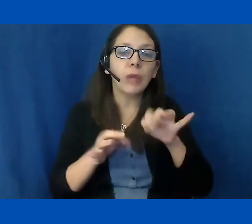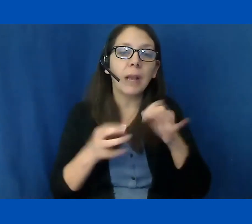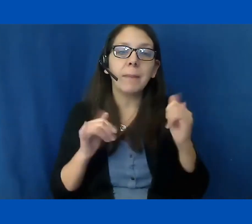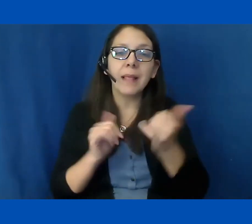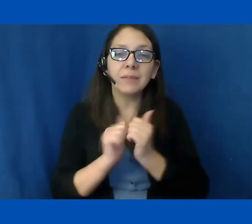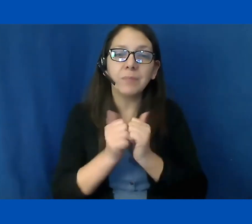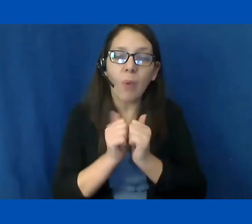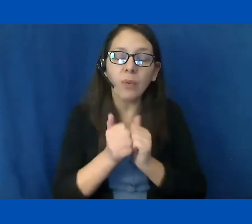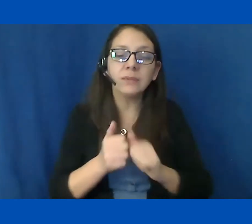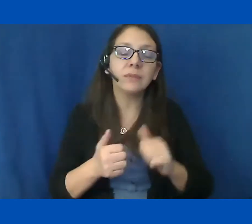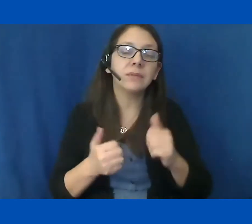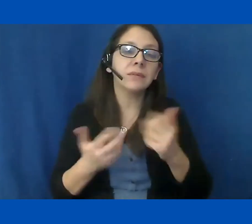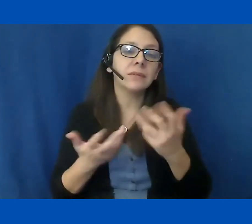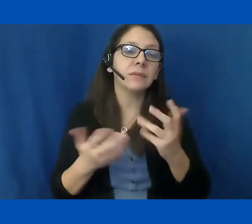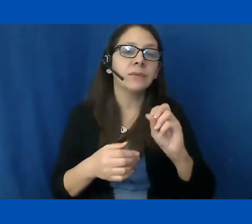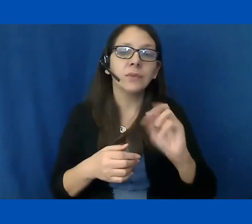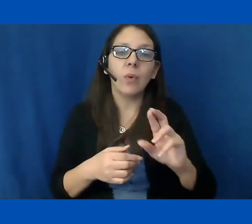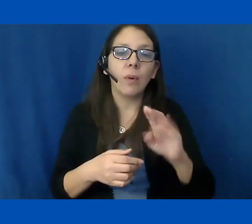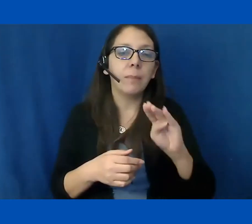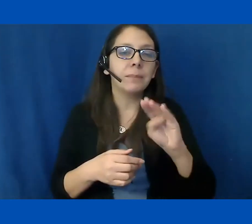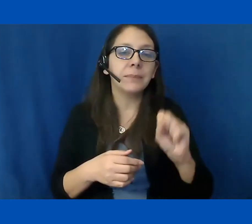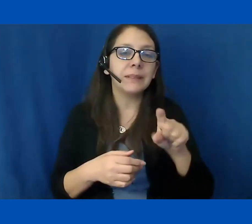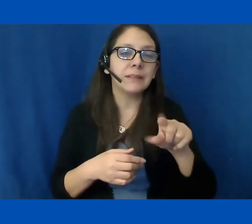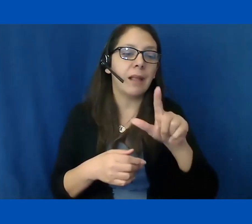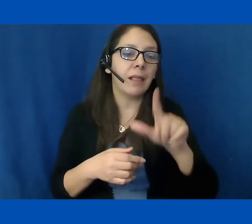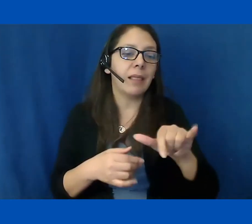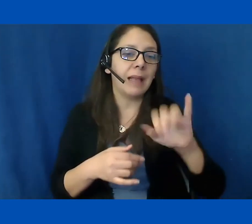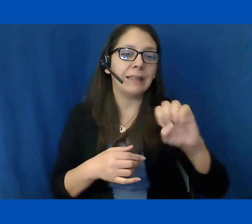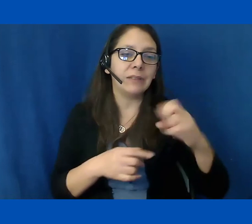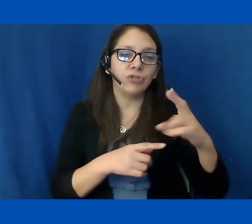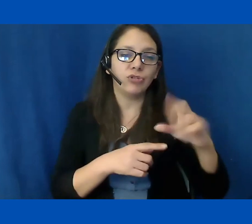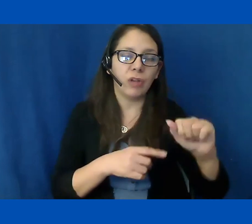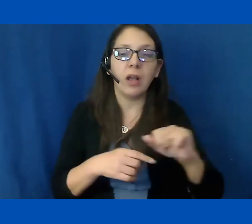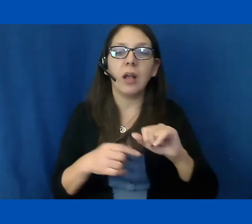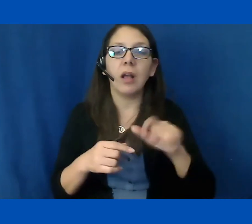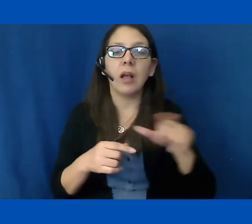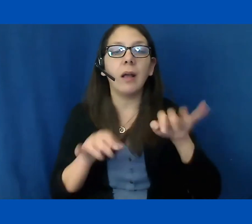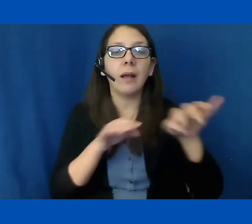or Miss Laisha talking about performance, right?